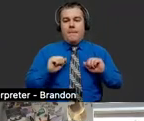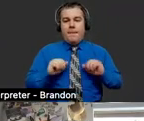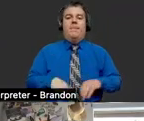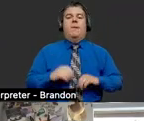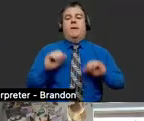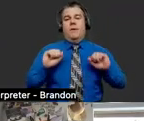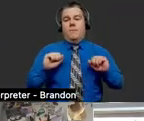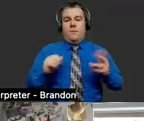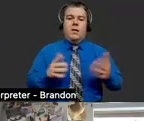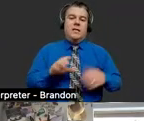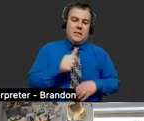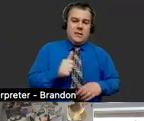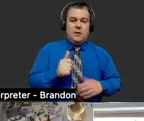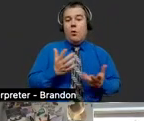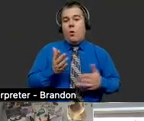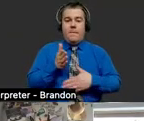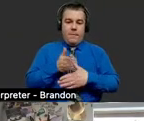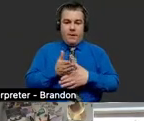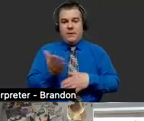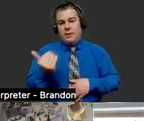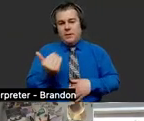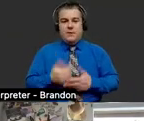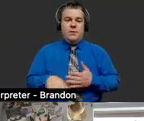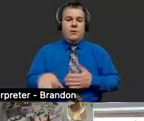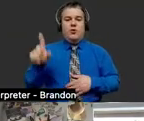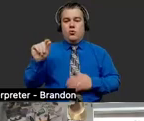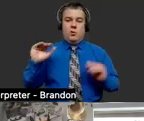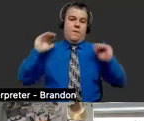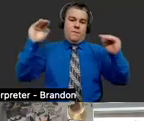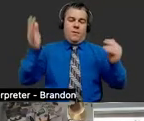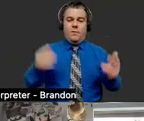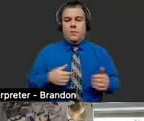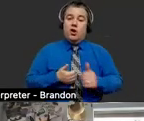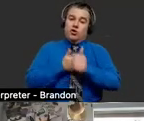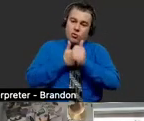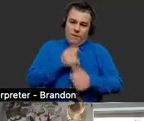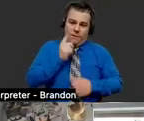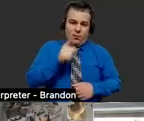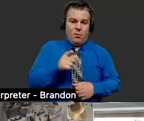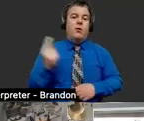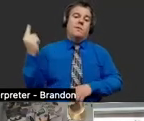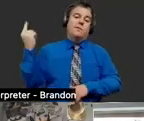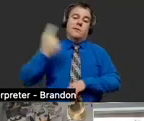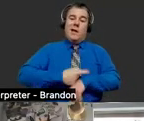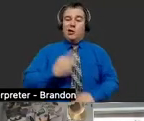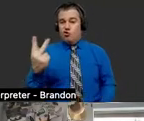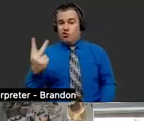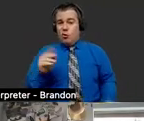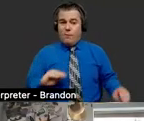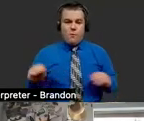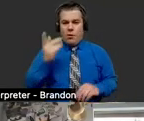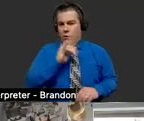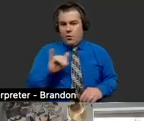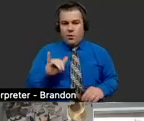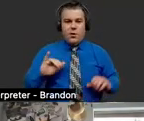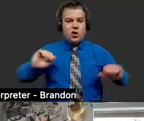click completed. And it keeps track of it all for you. And then you can move on to day 2 movements. What are we doing with day 2? It looks like we're moving into